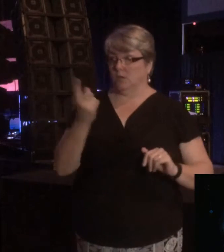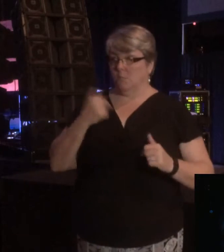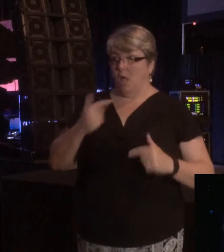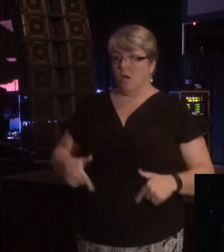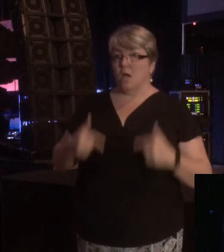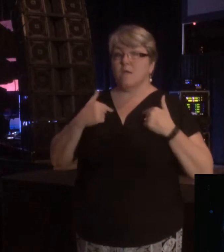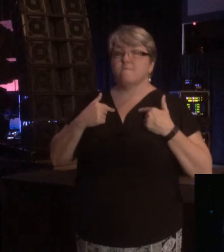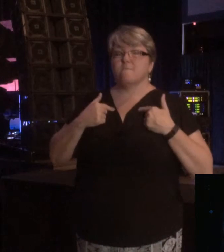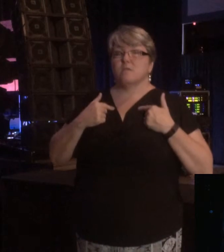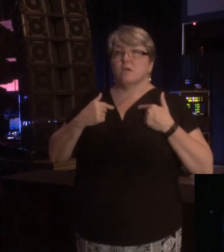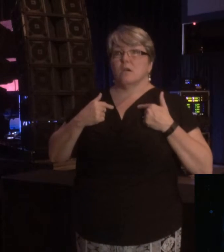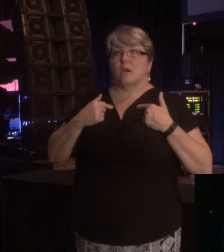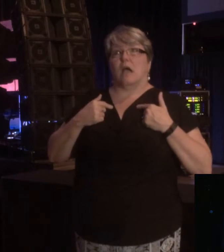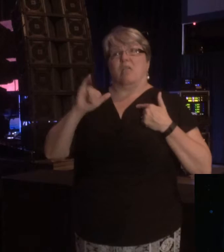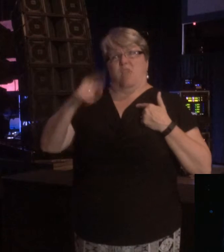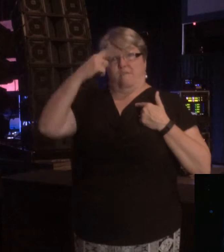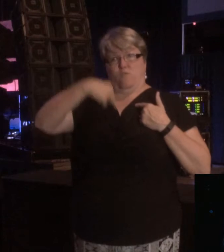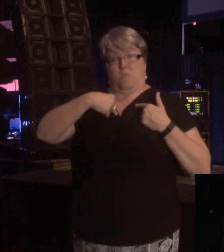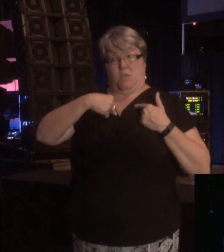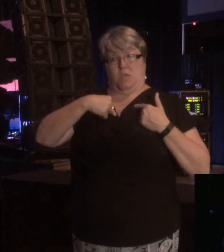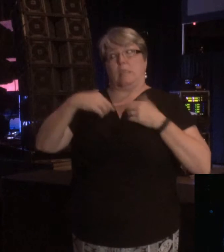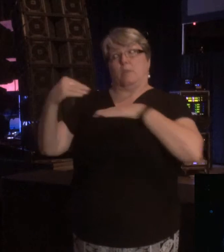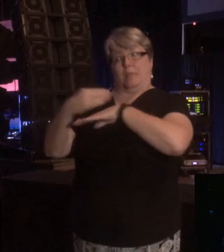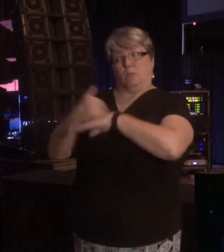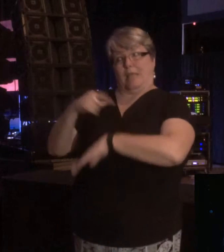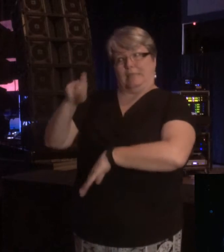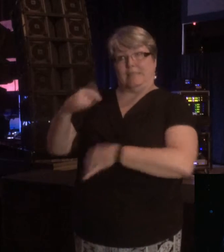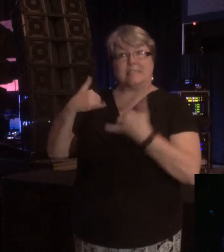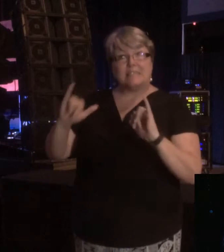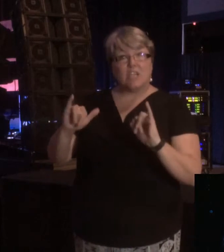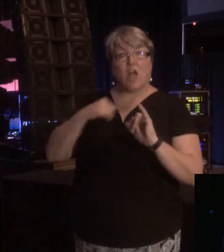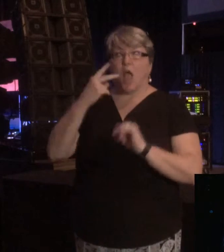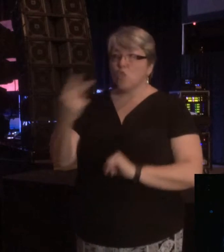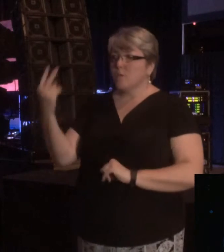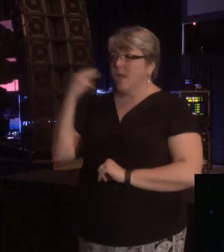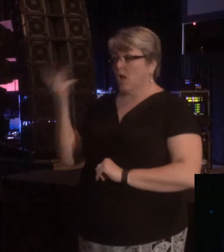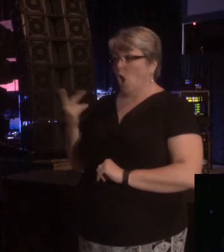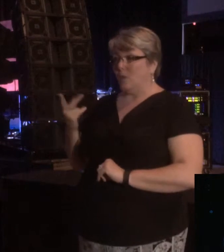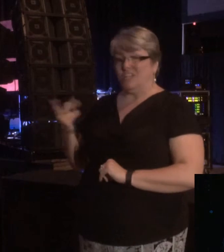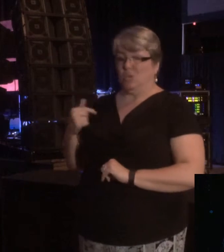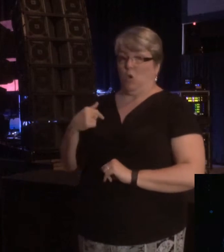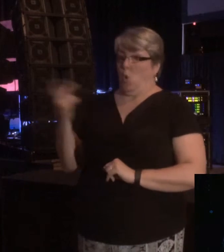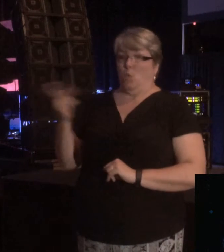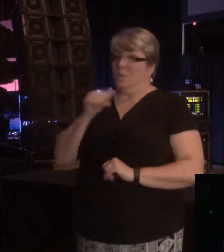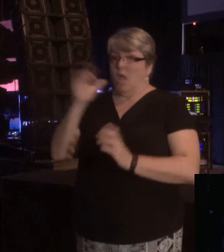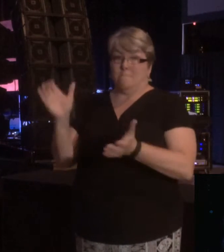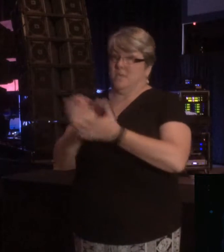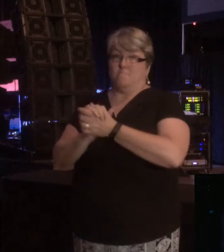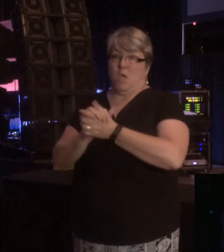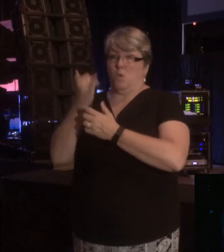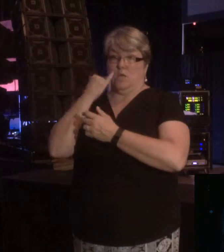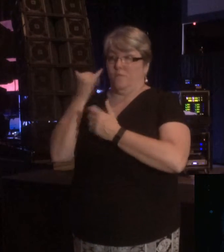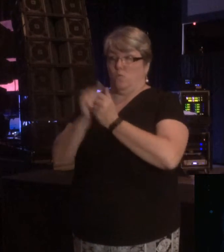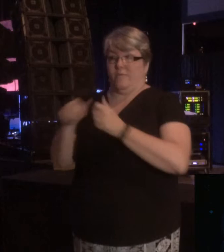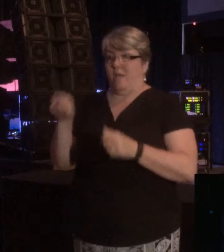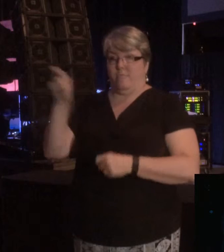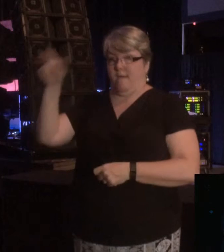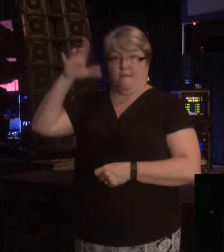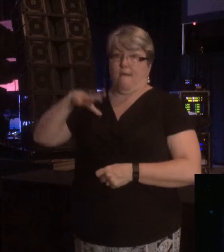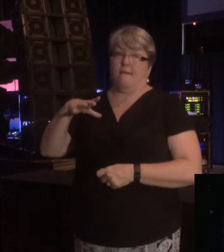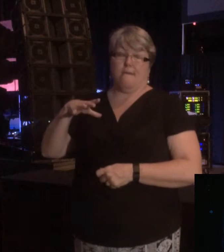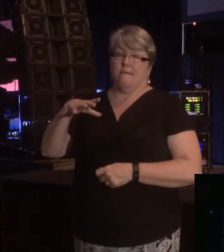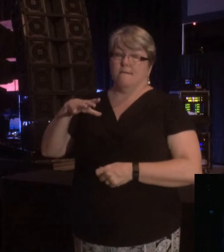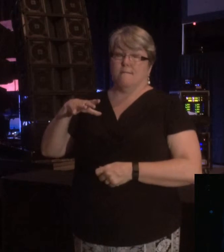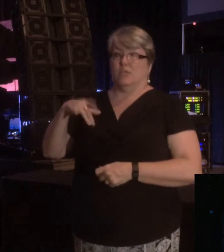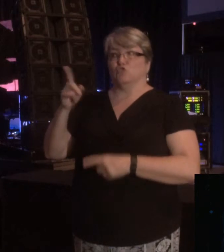if you're at a point when you're breaking up with someone, I always say, if the Lord wants you together, it's not going to be over. But you've